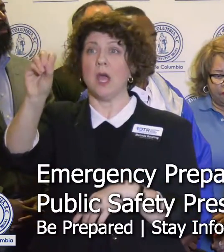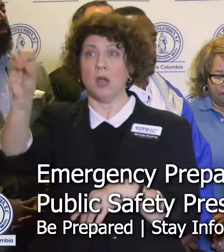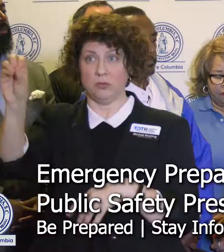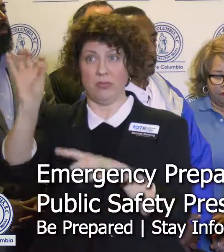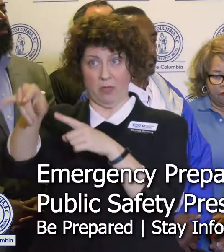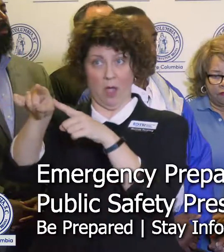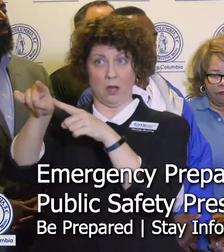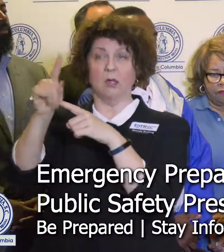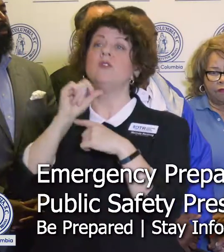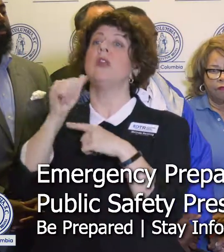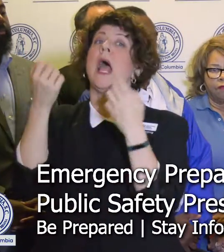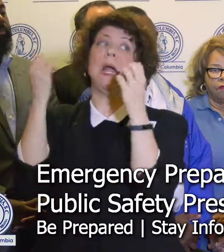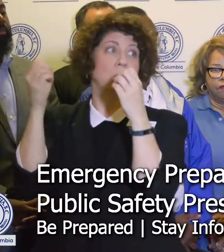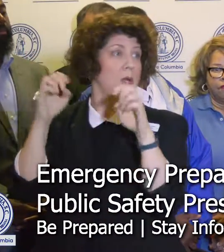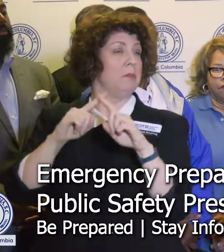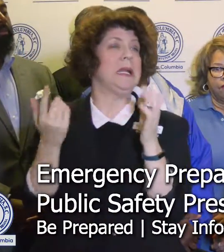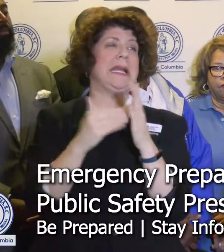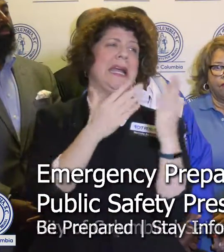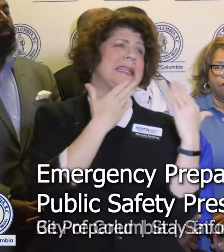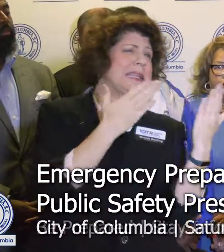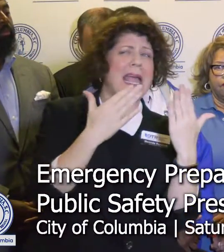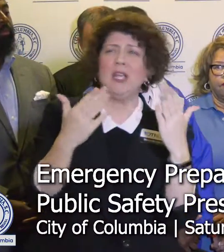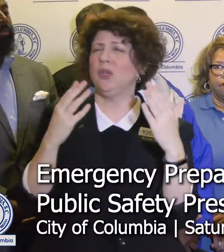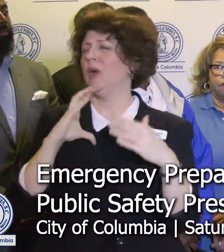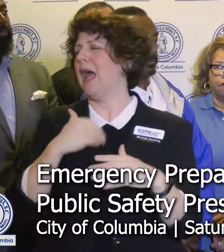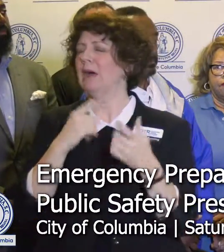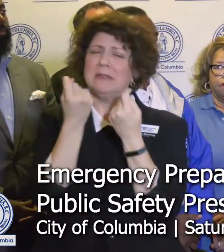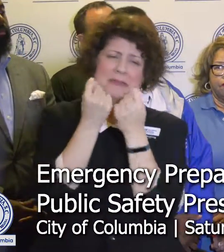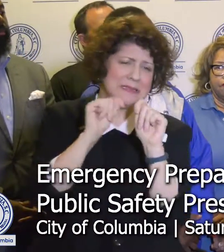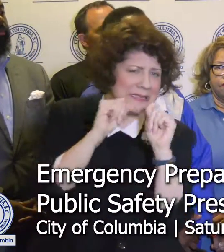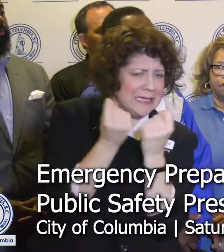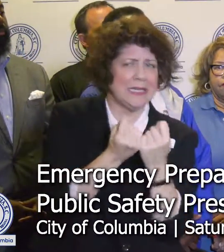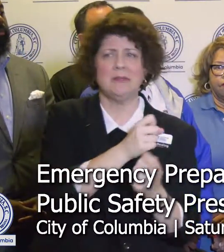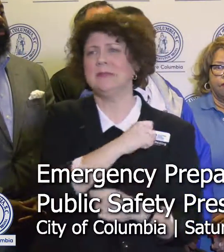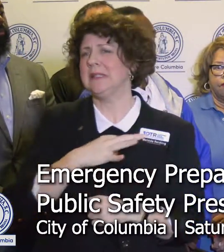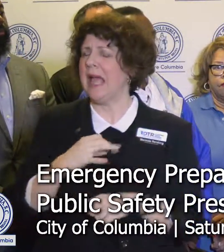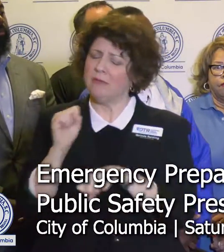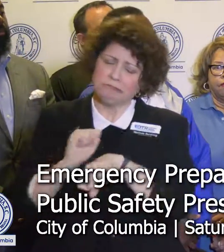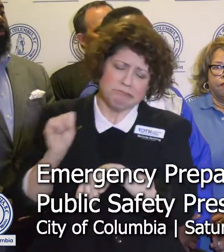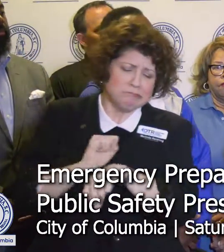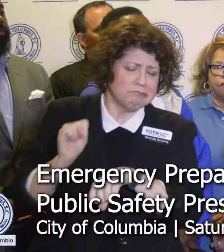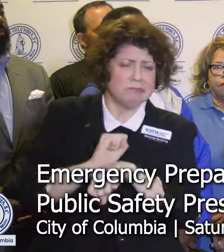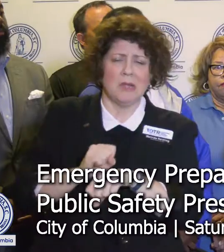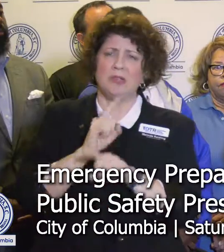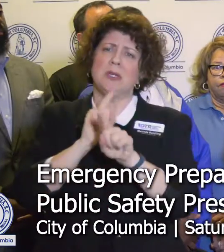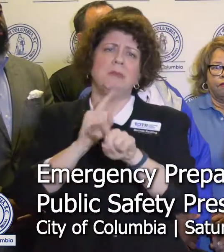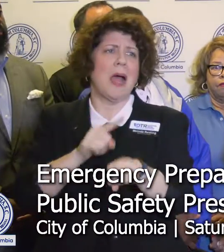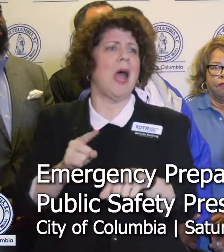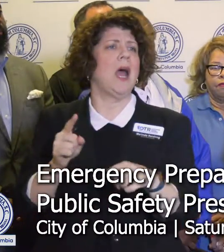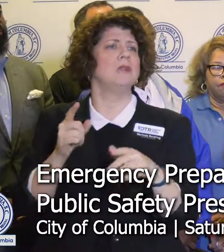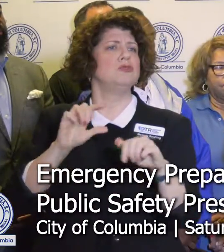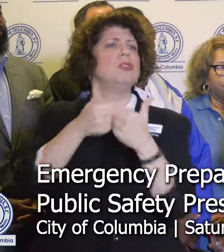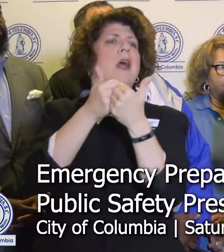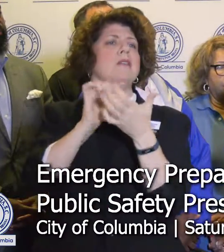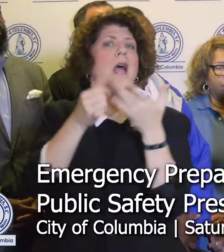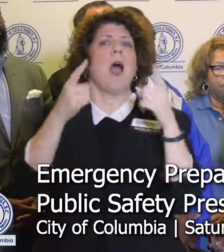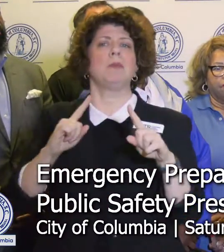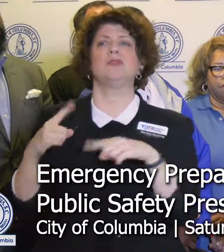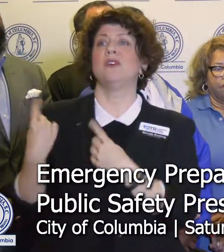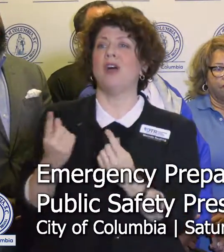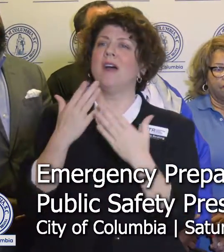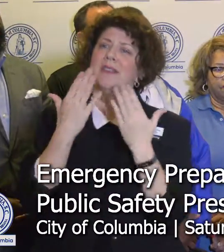803-545-3300. And again, I'd like to thank our team and our staff for working so hard to respond to the challenges that we've seen so far. Thank